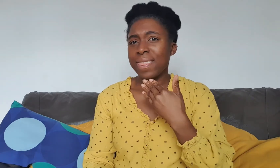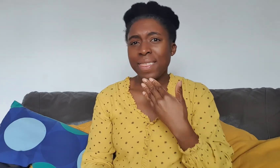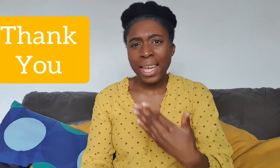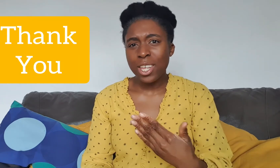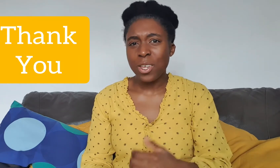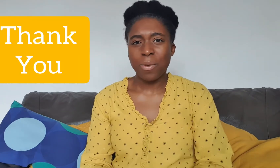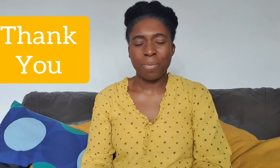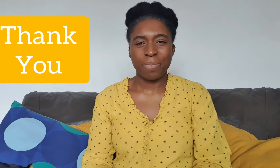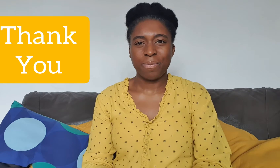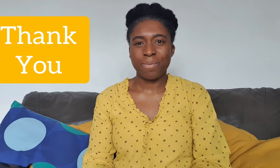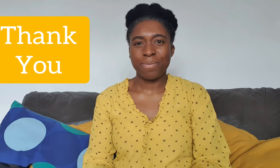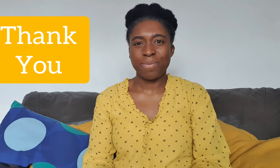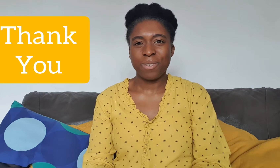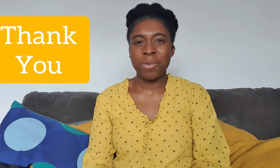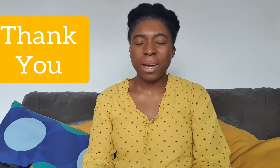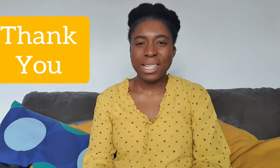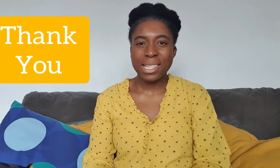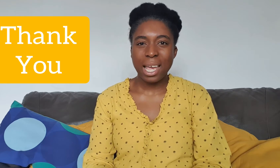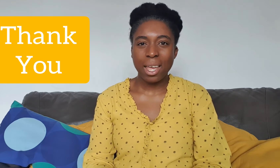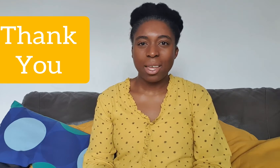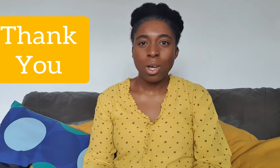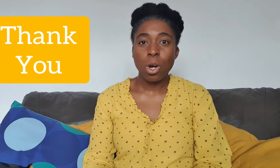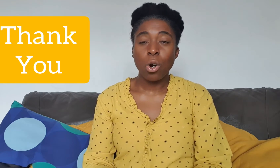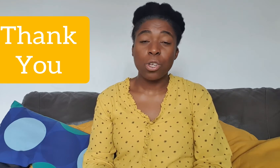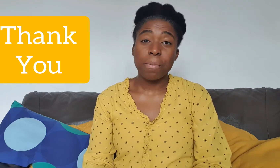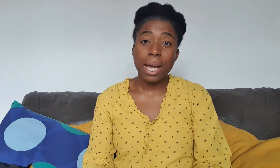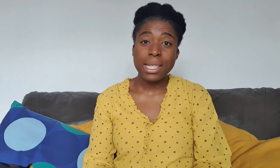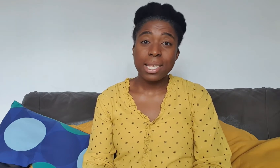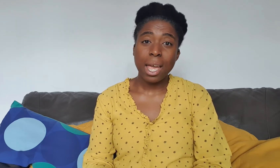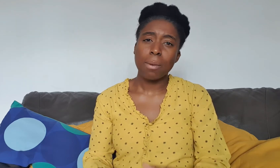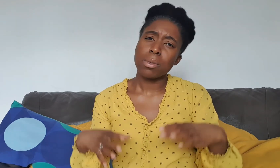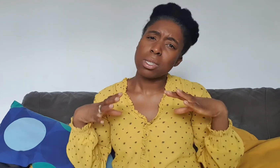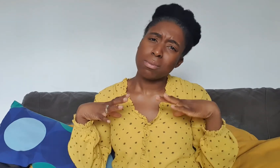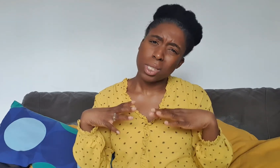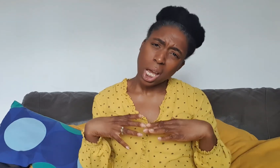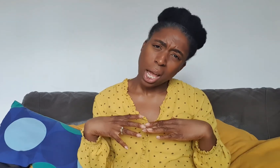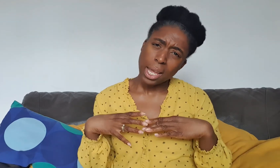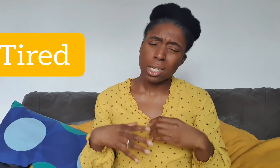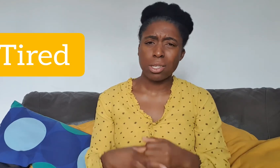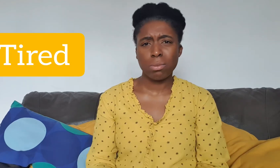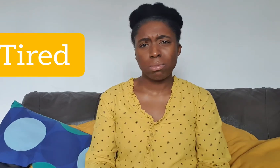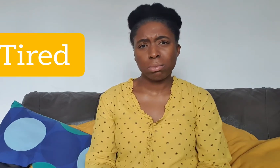Thank you, you might say. Or you might say, tired.